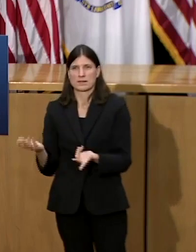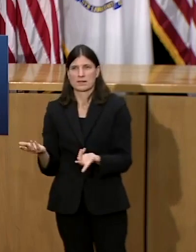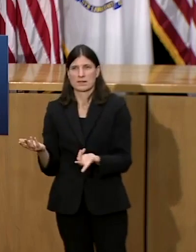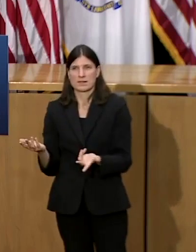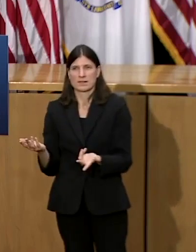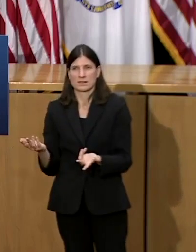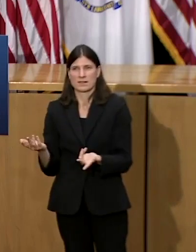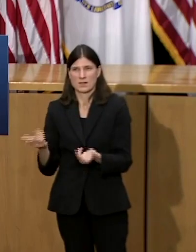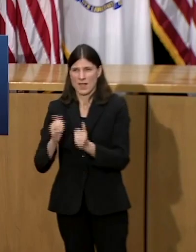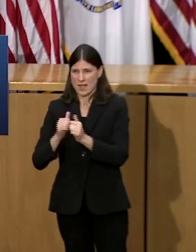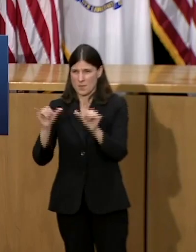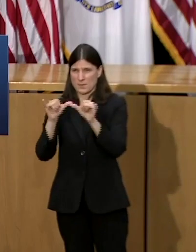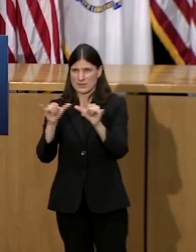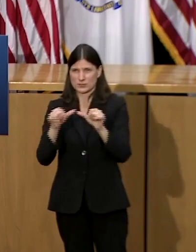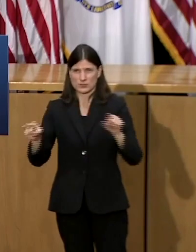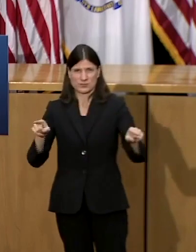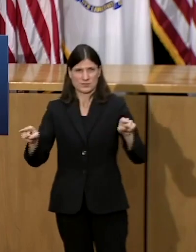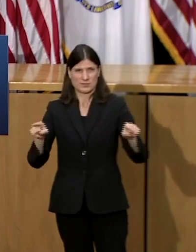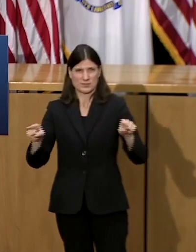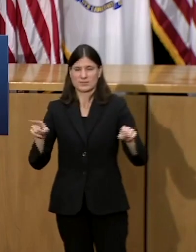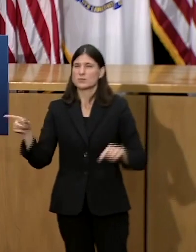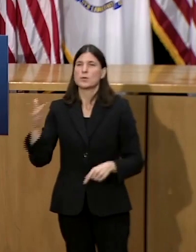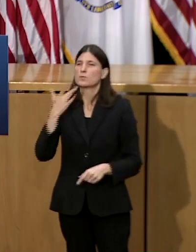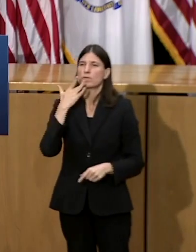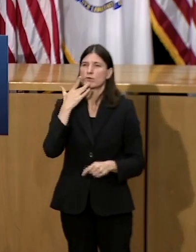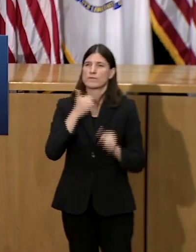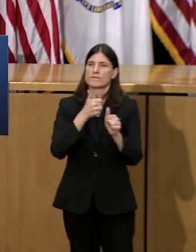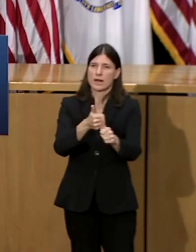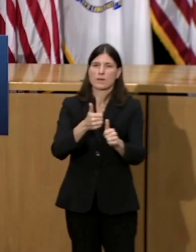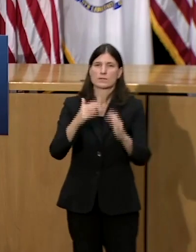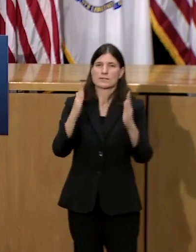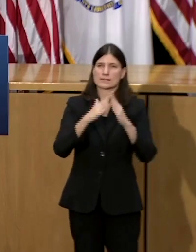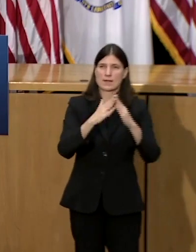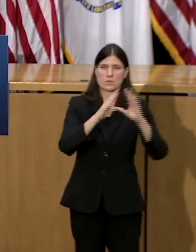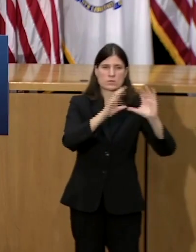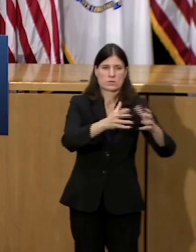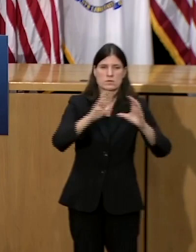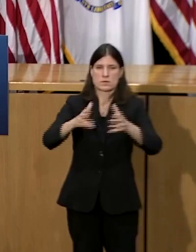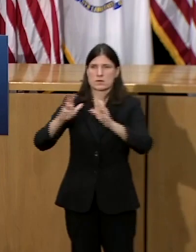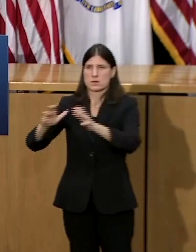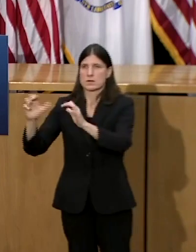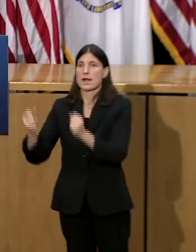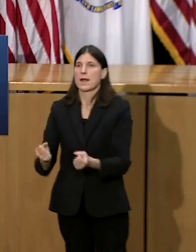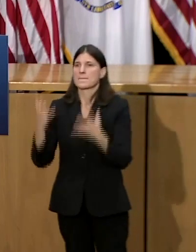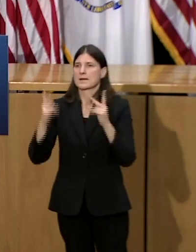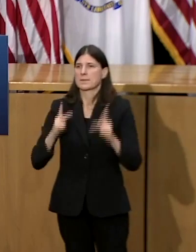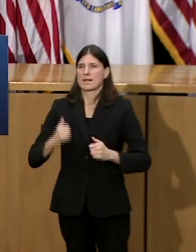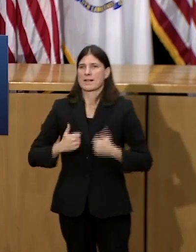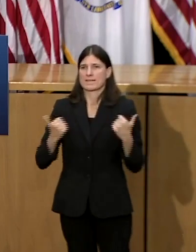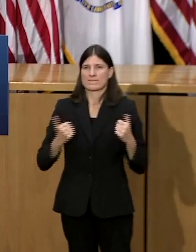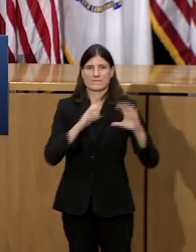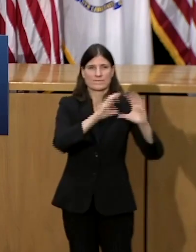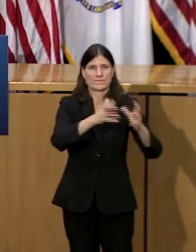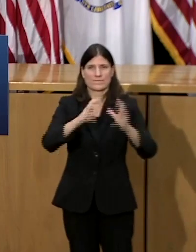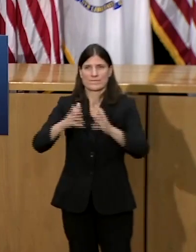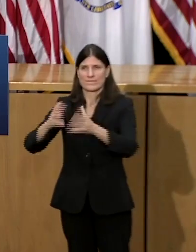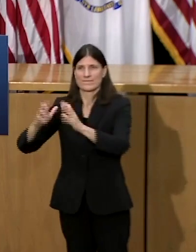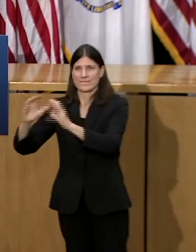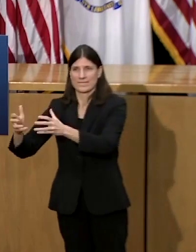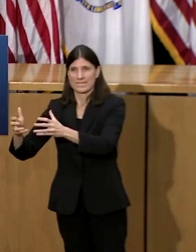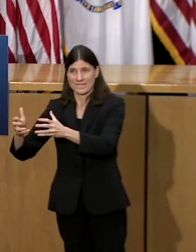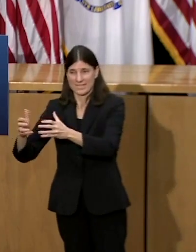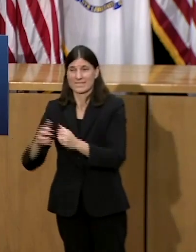appropriate level of testing given our population and our number of cases per 100,000. There are a lot of other states that are testing in the